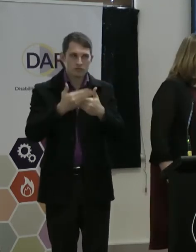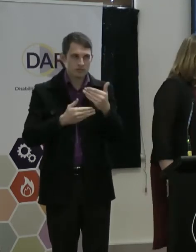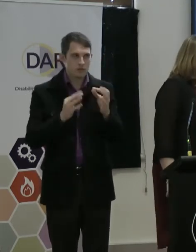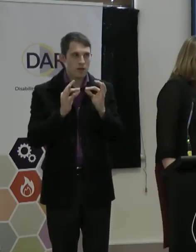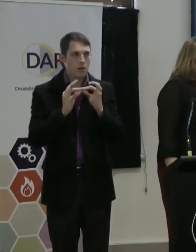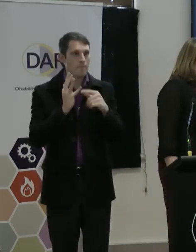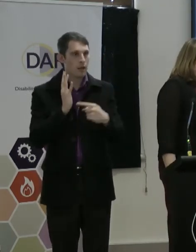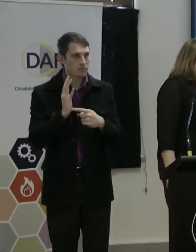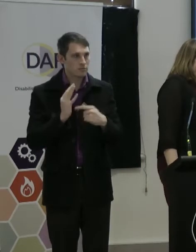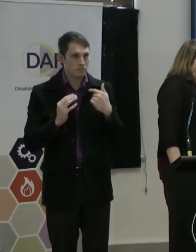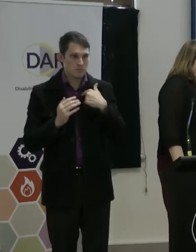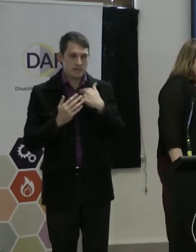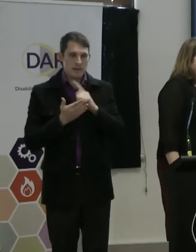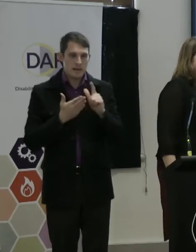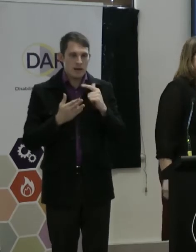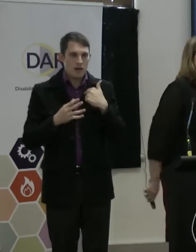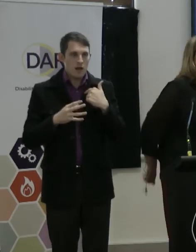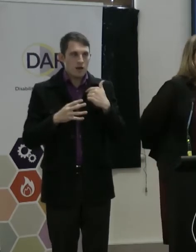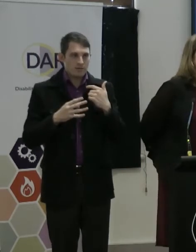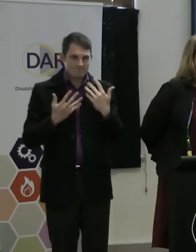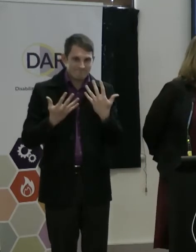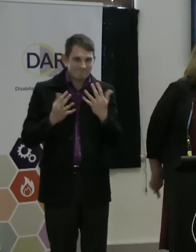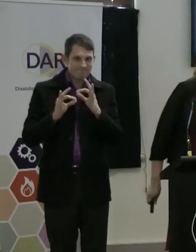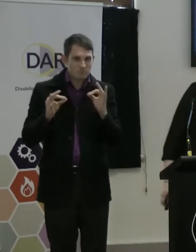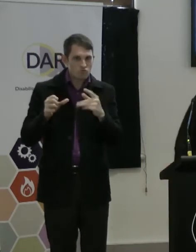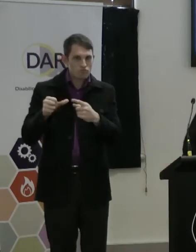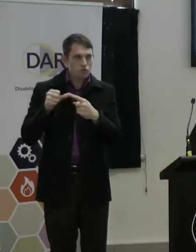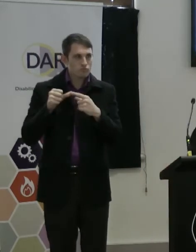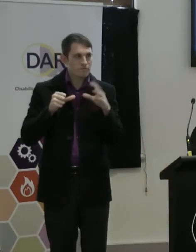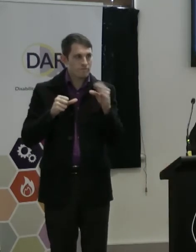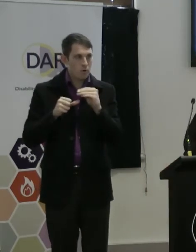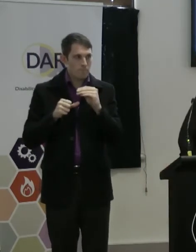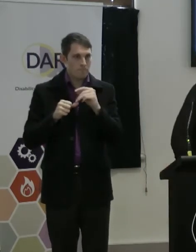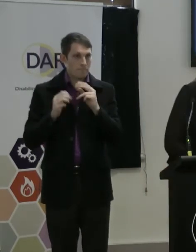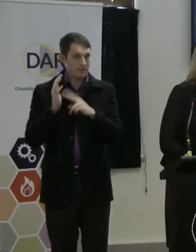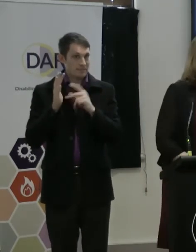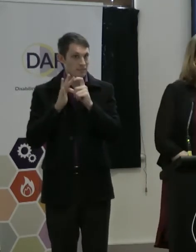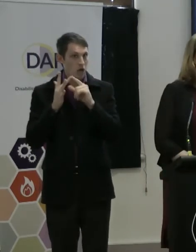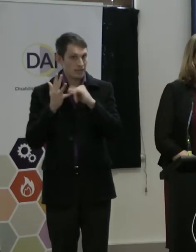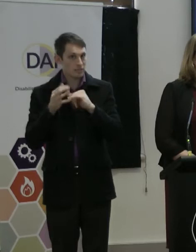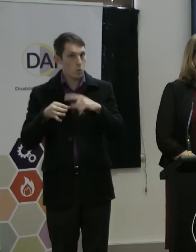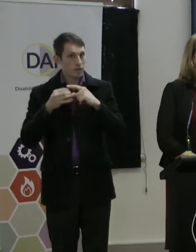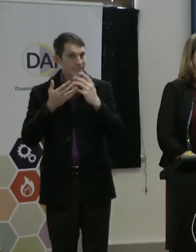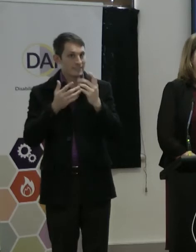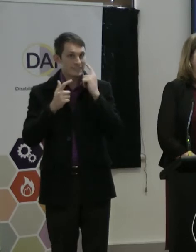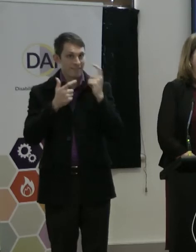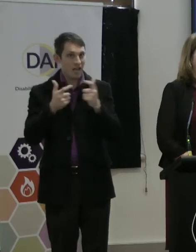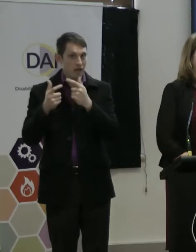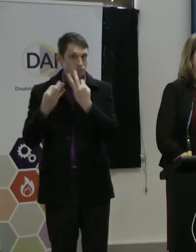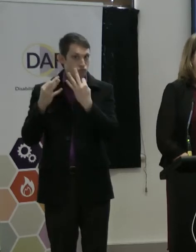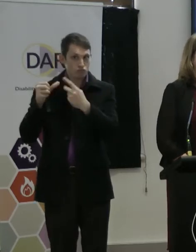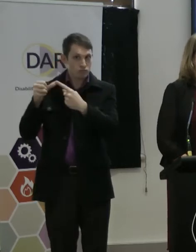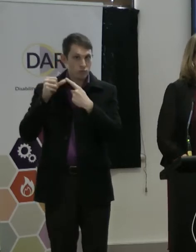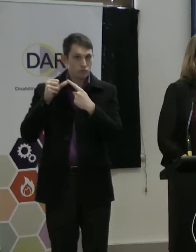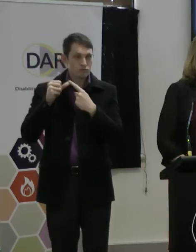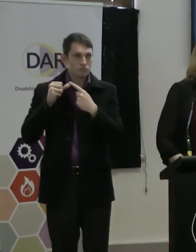I then came on board because there was no response from the NDIS Quality and Safeguards,